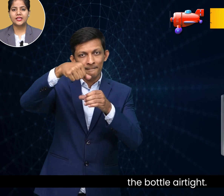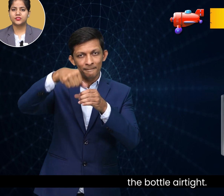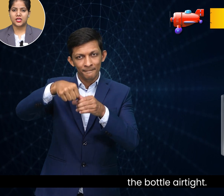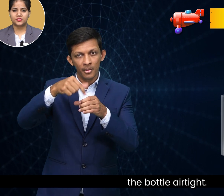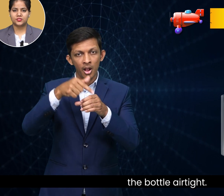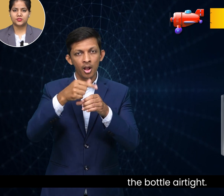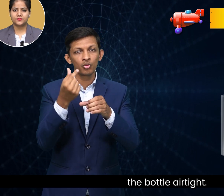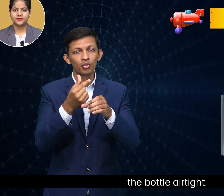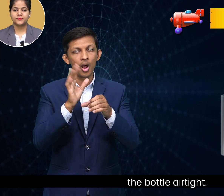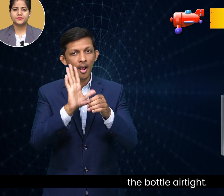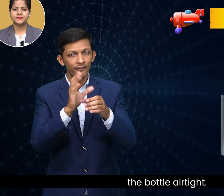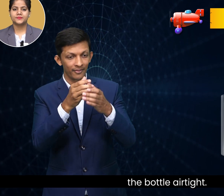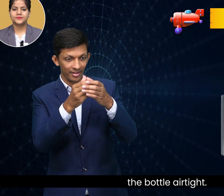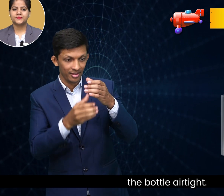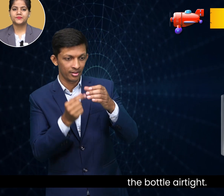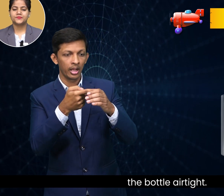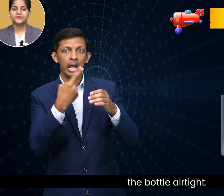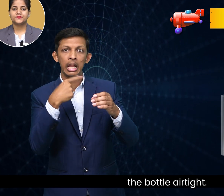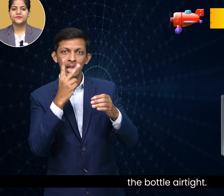bottle airtight.